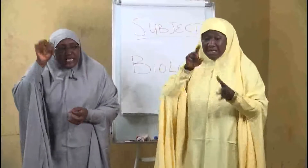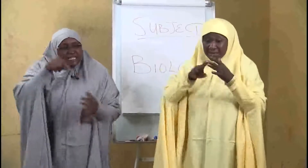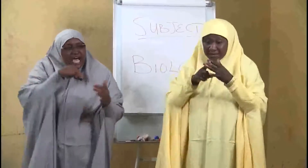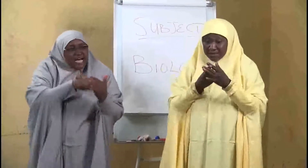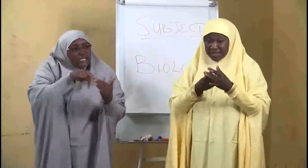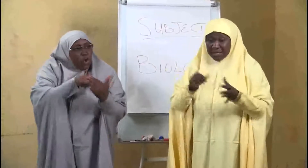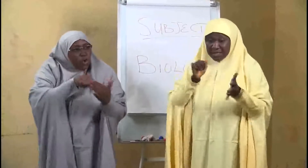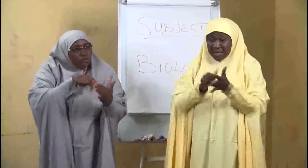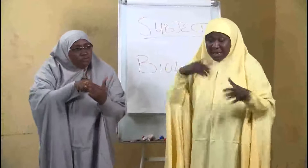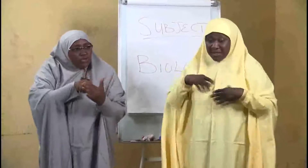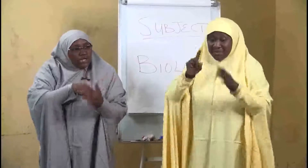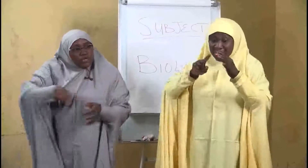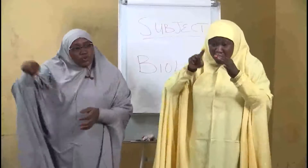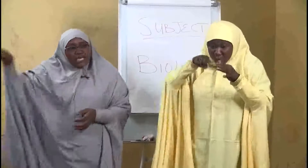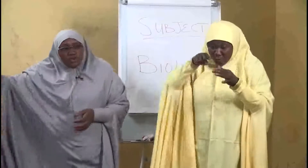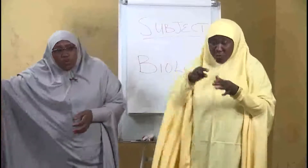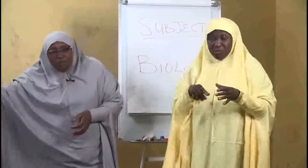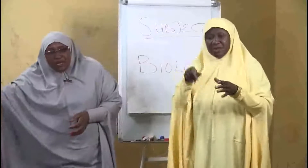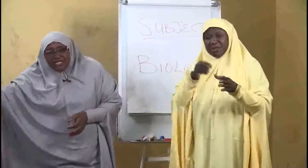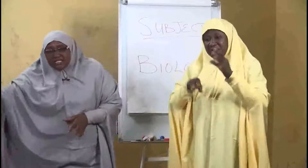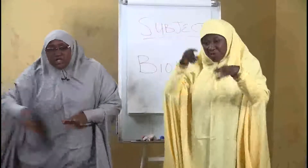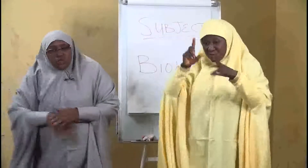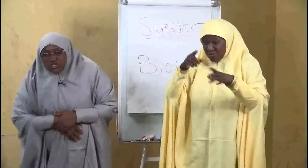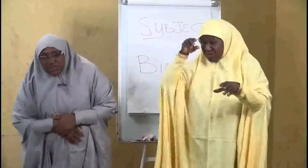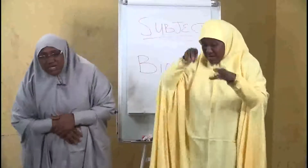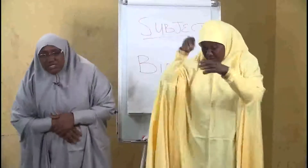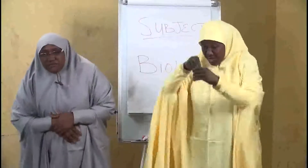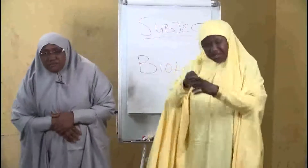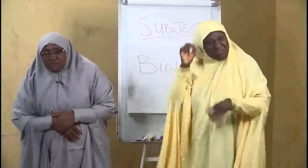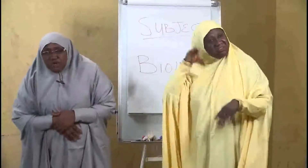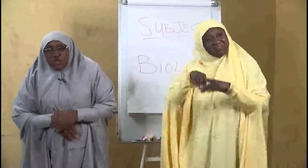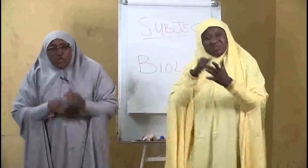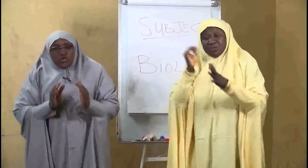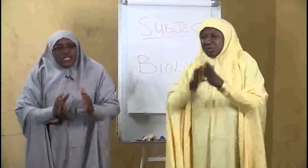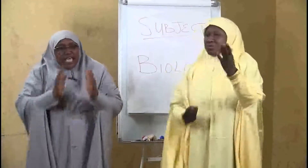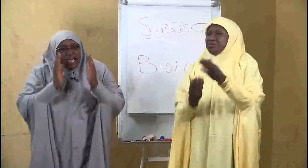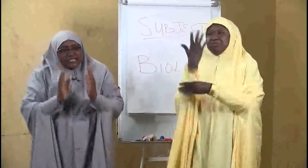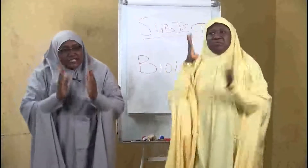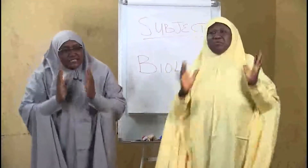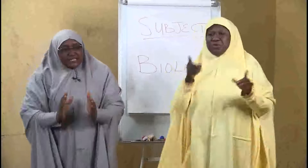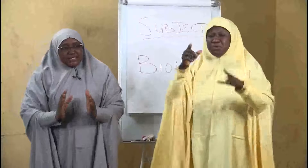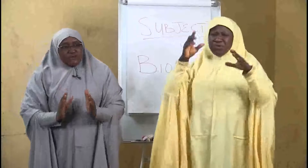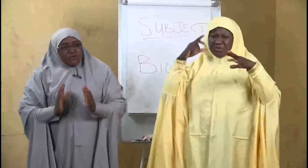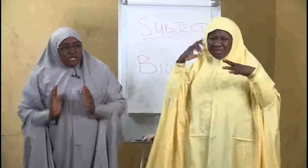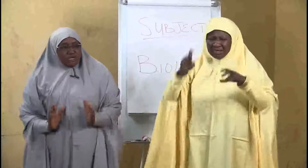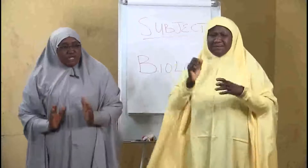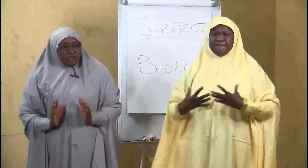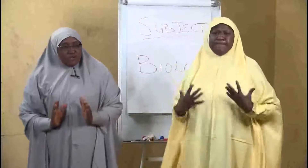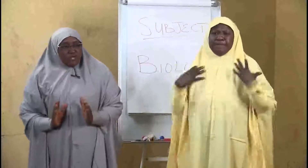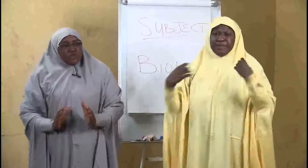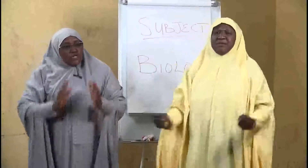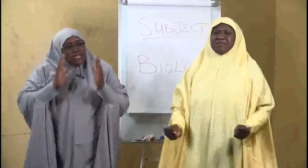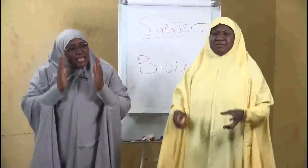seed that has a hole, then you decide to go and plant it, it will not germinate. You need a healthy seed for